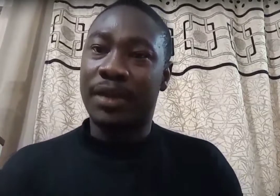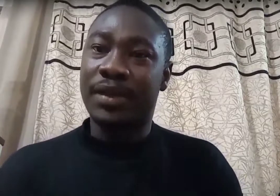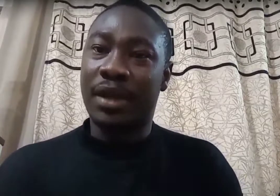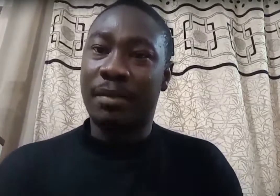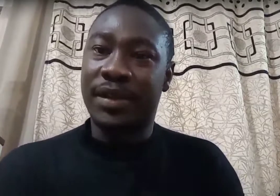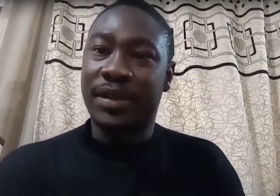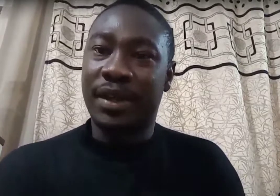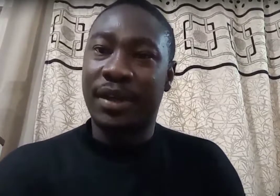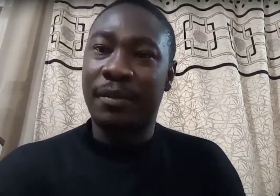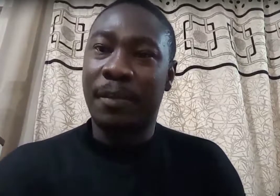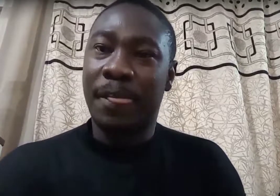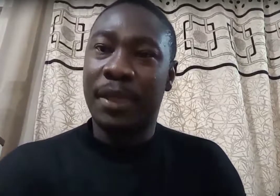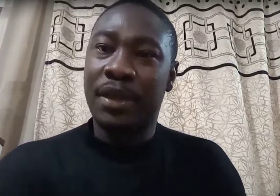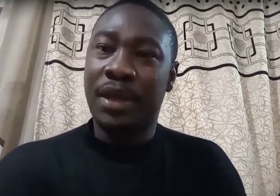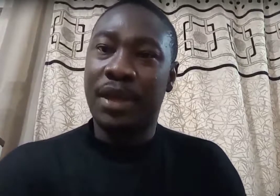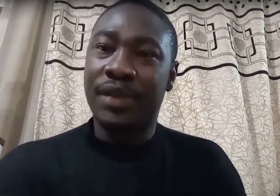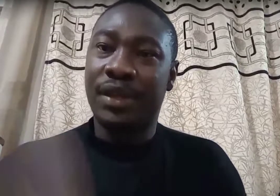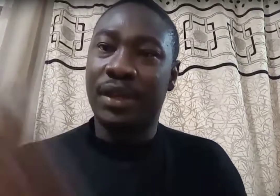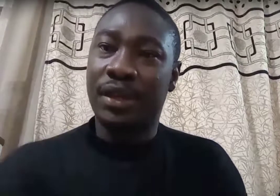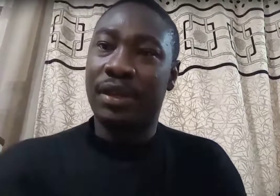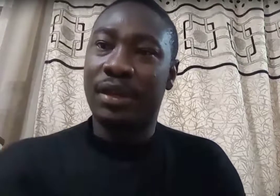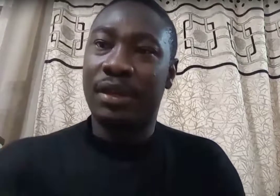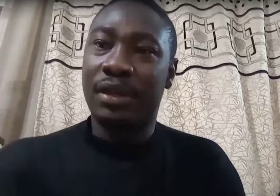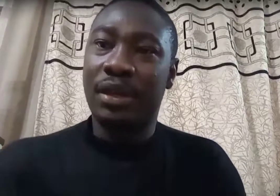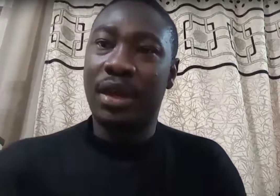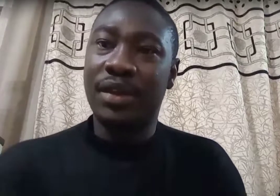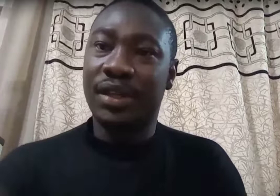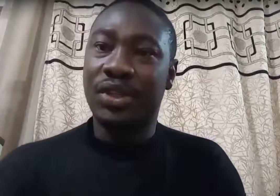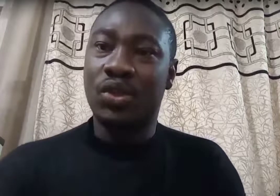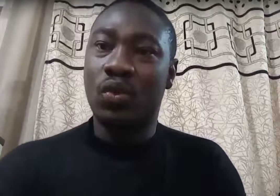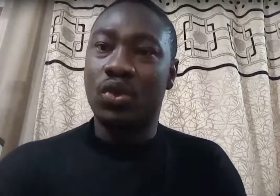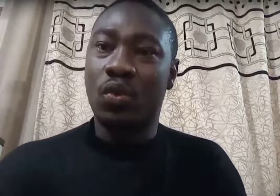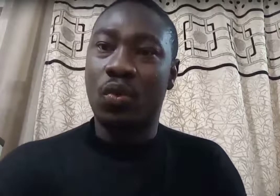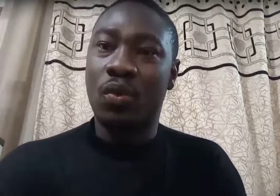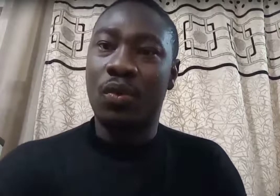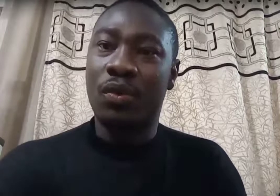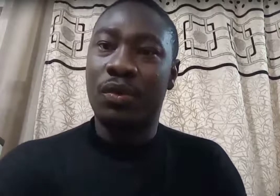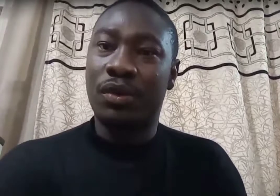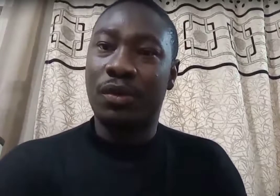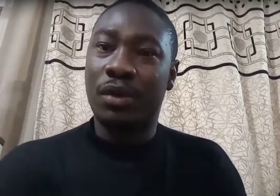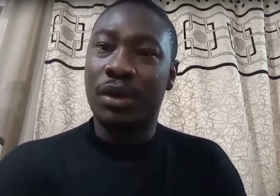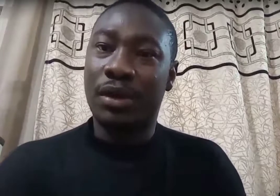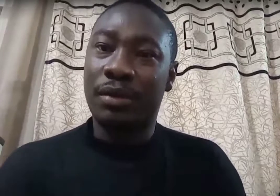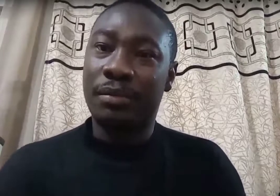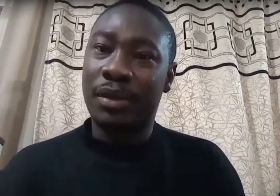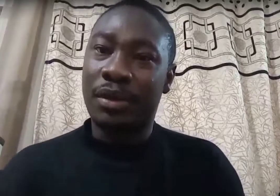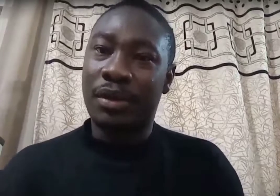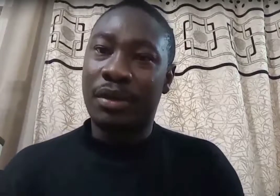is here. KZ Jojo, you're welcome.